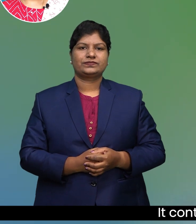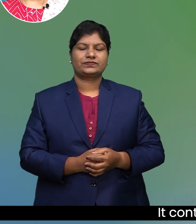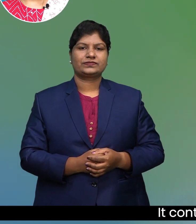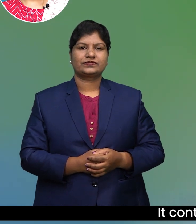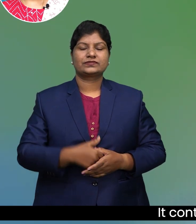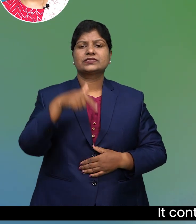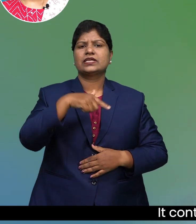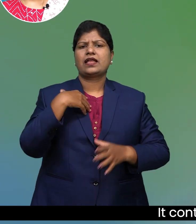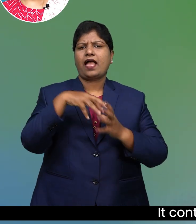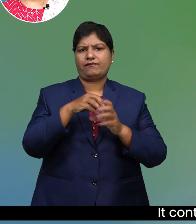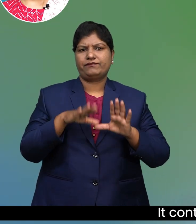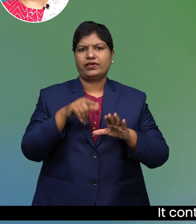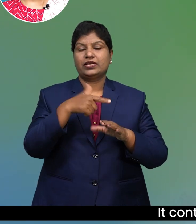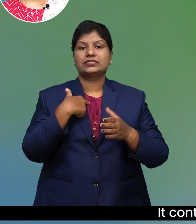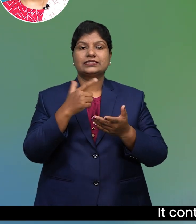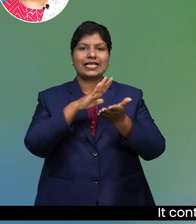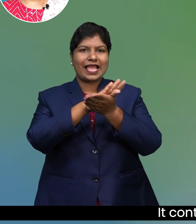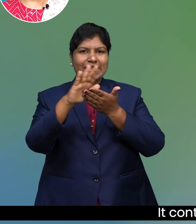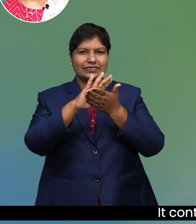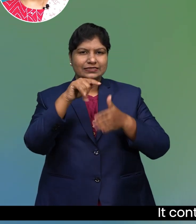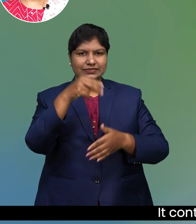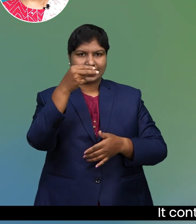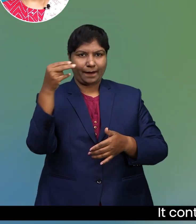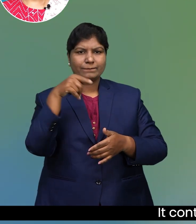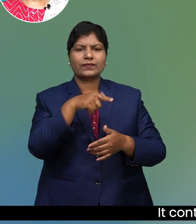It contains hyaluronidase,